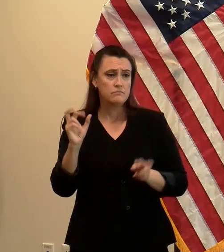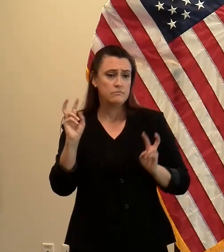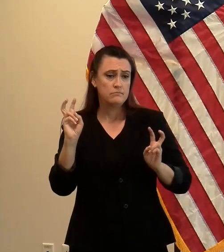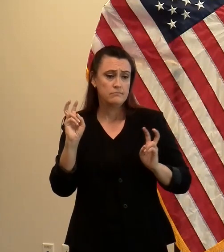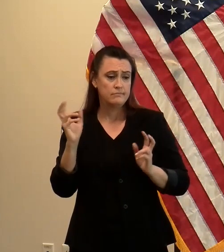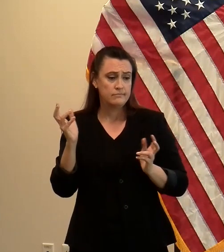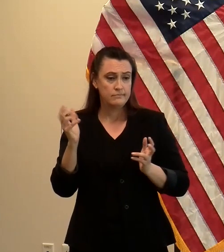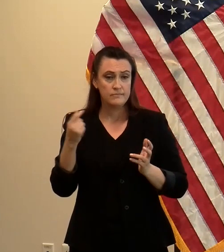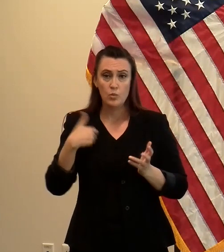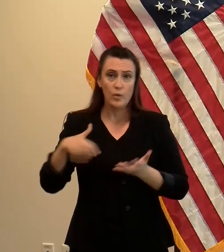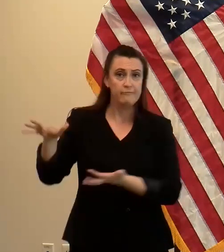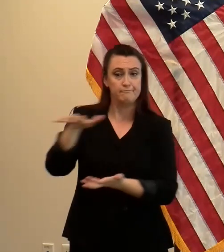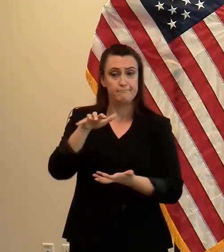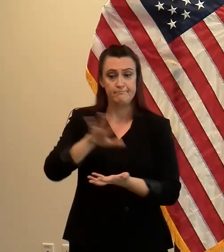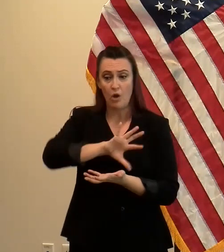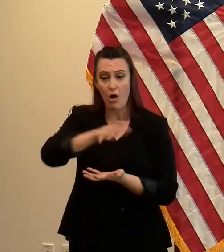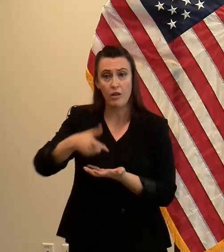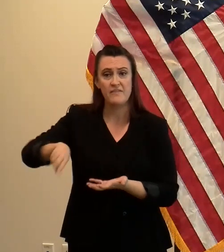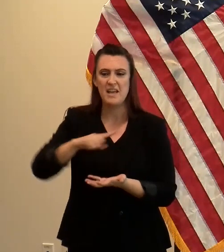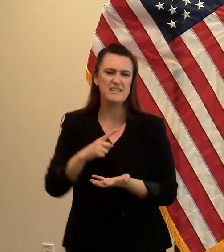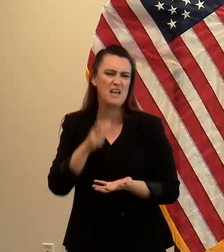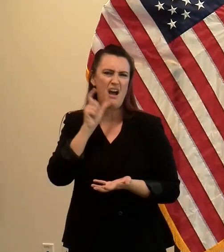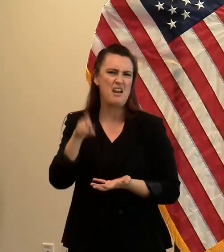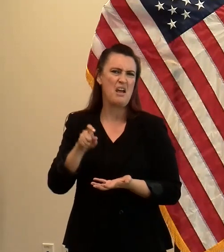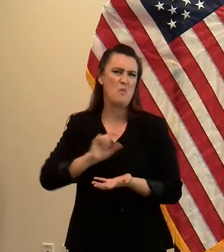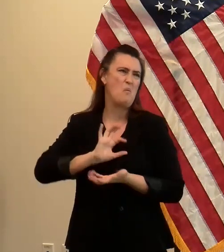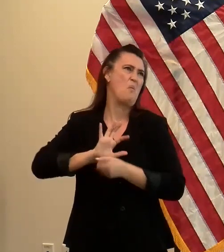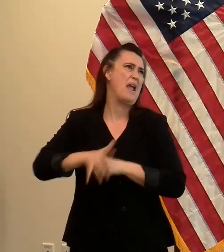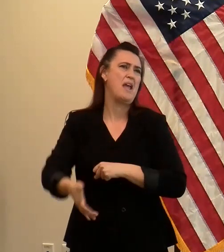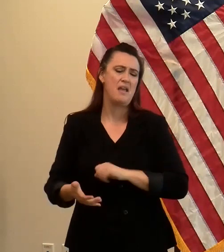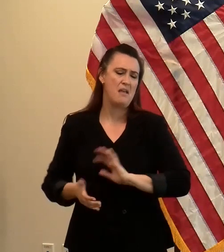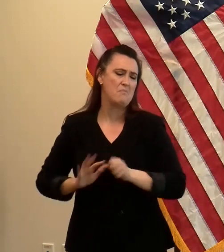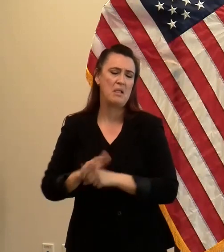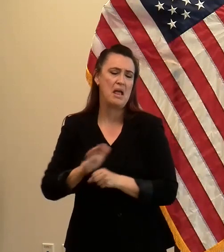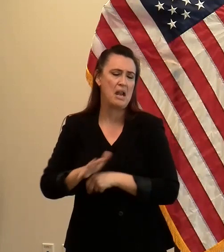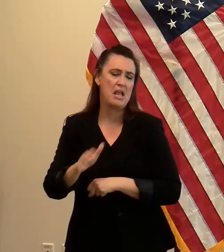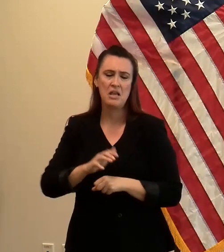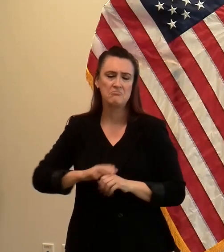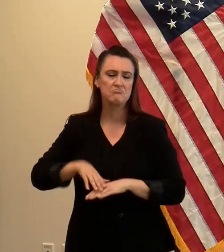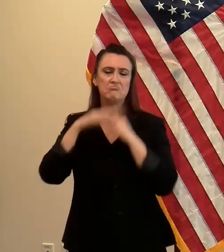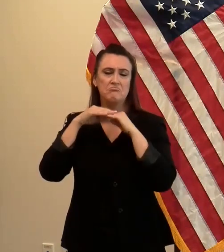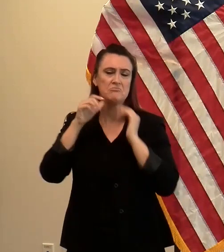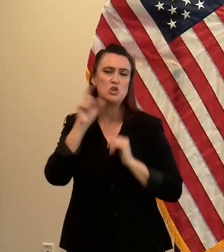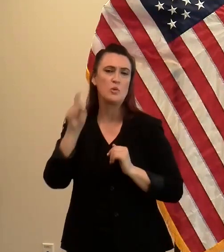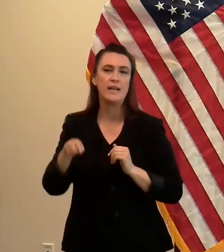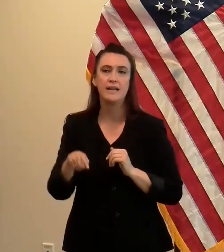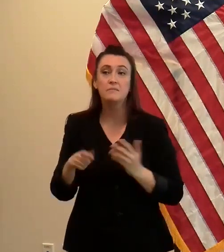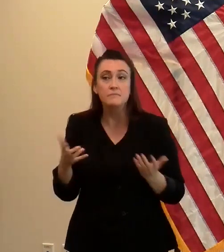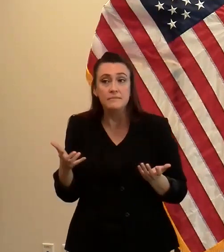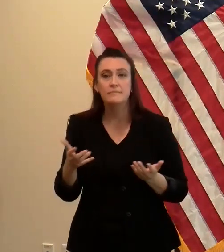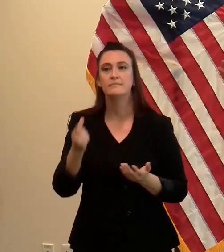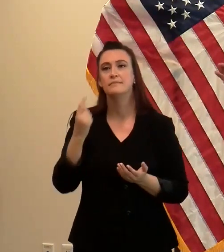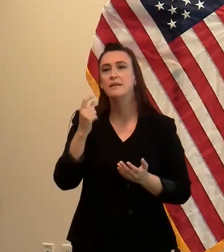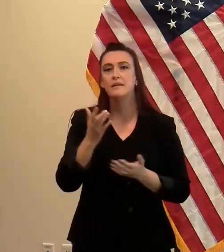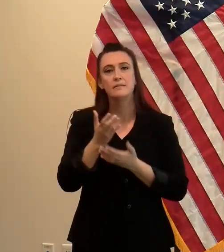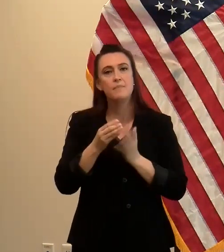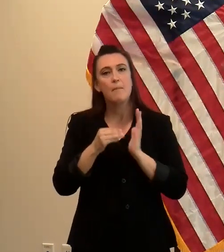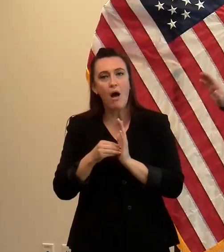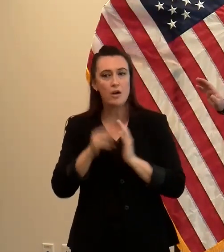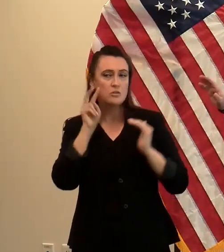material that we have acquired is unnecessary for us in Arizona because many of these models keep pushing